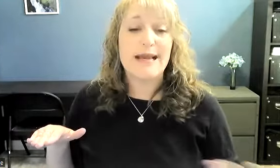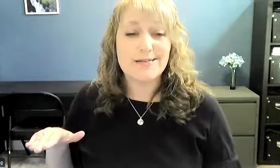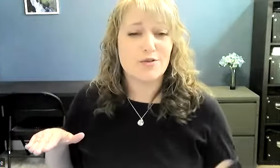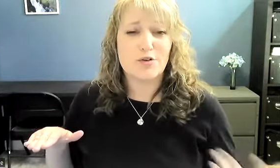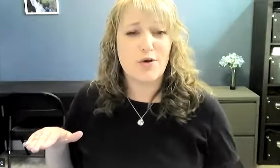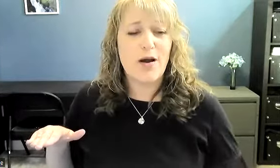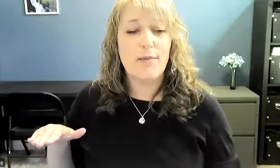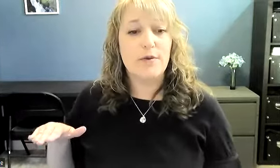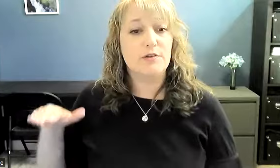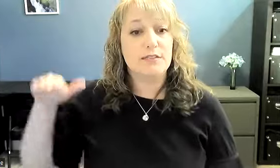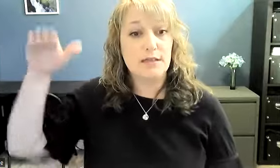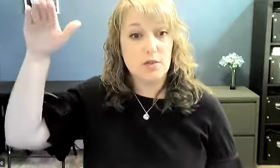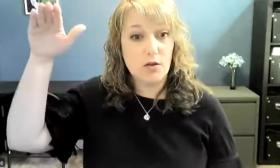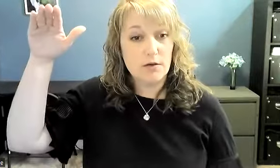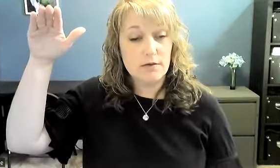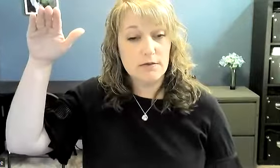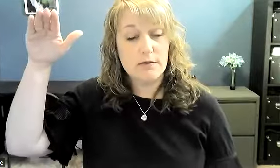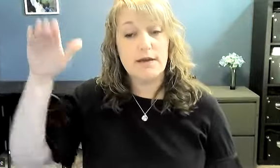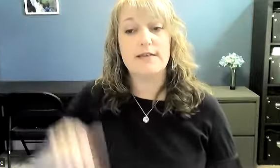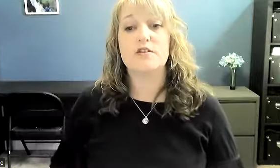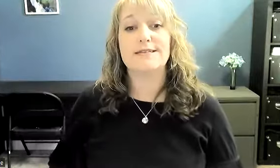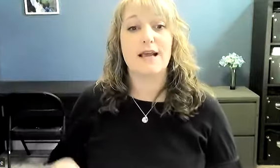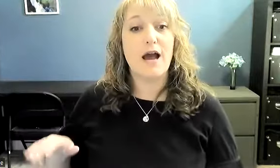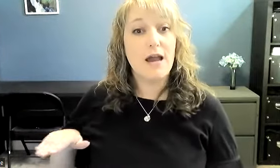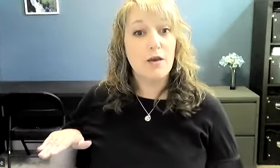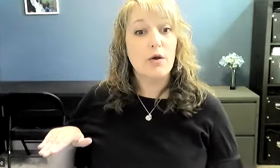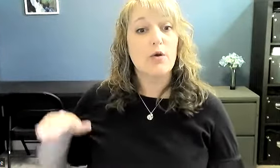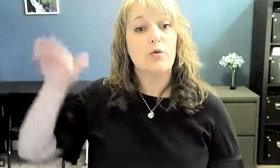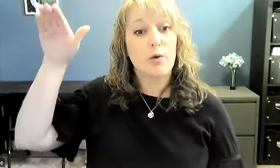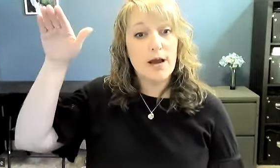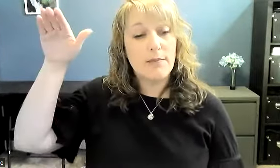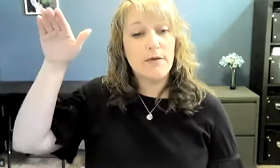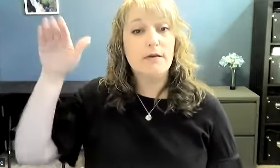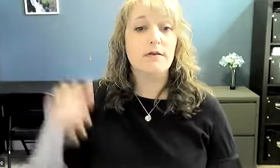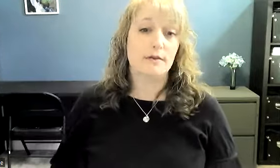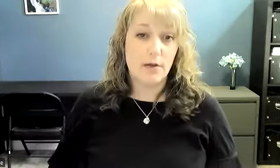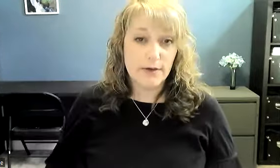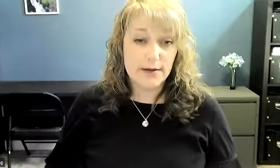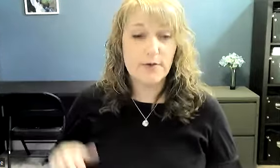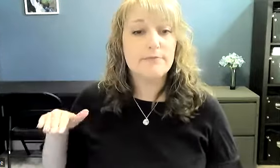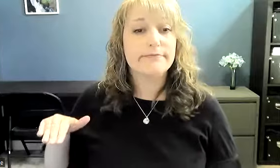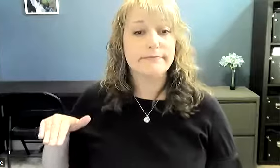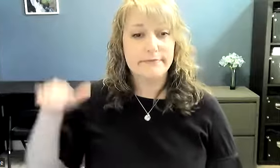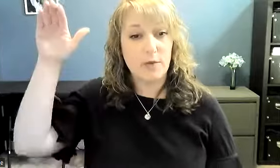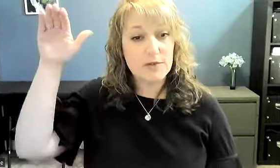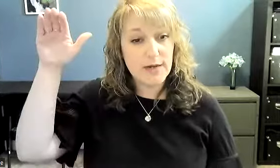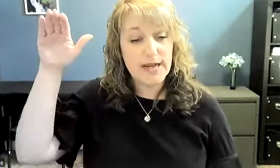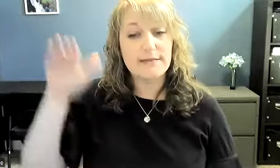raised or grow up, you just get taller. Okay, so you can say I grew up in Colorado. I was raised